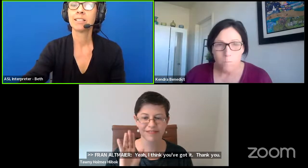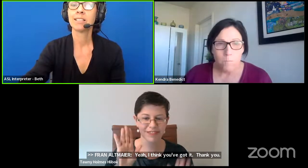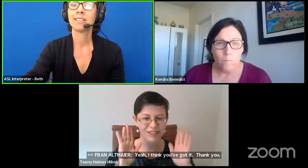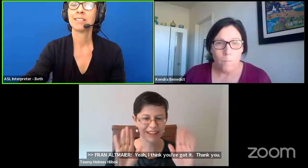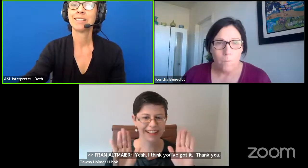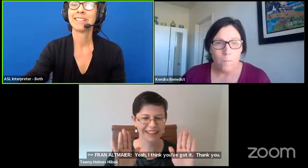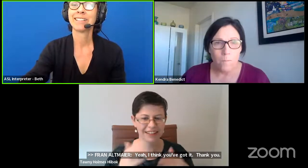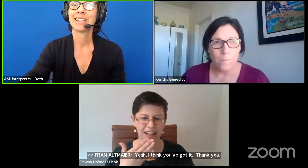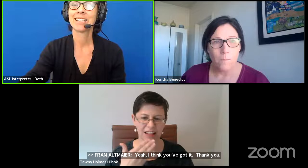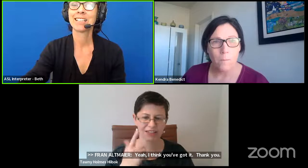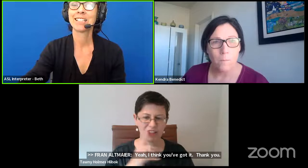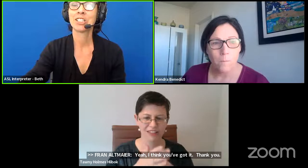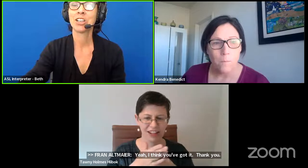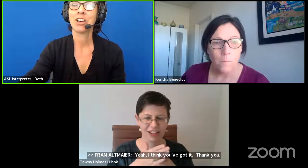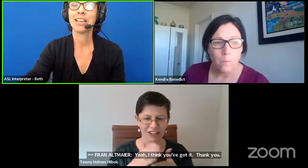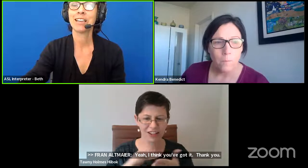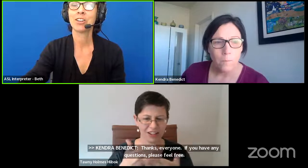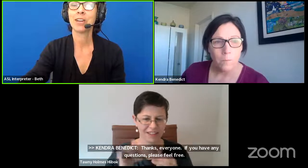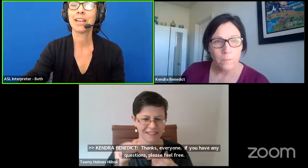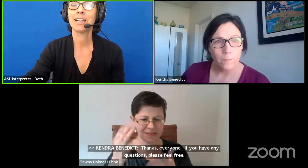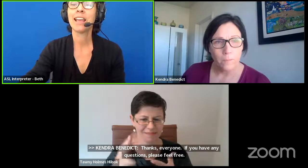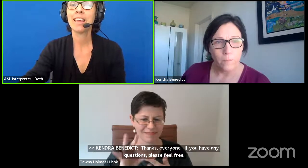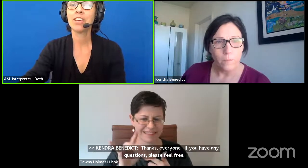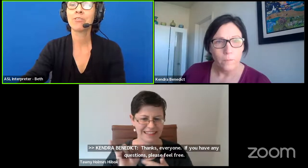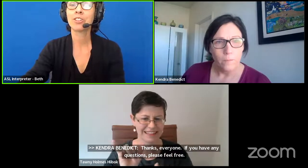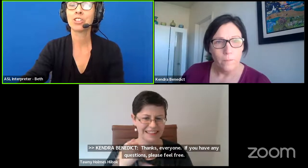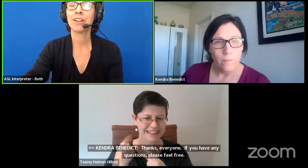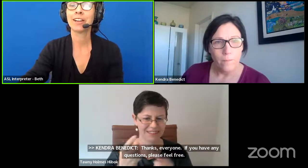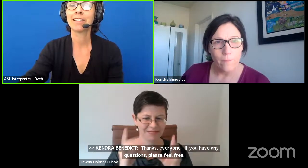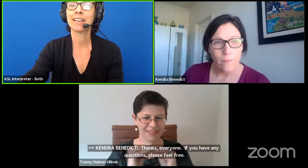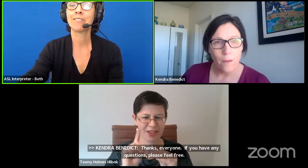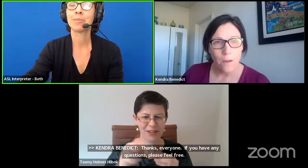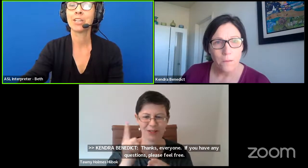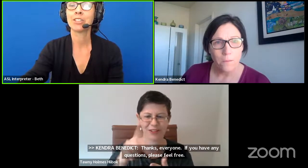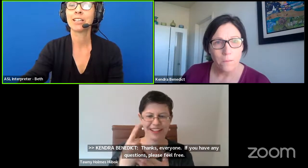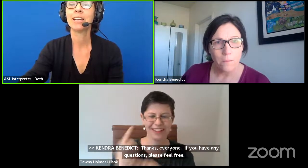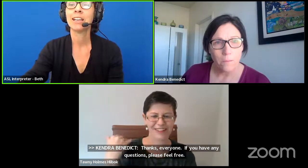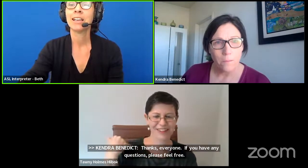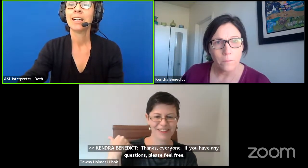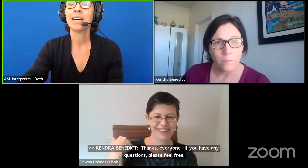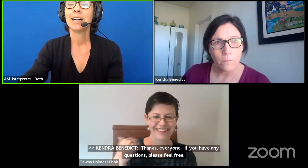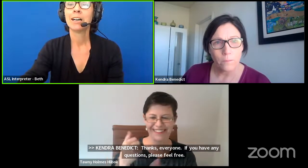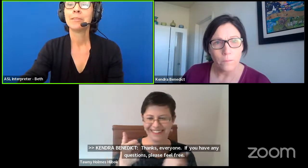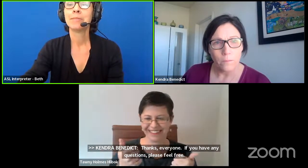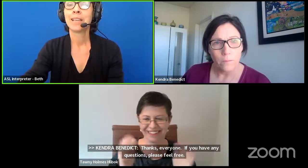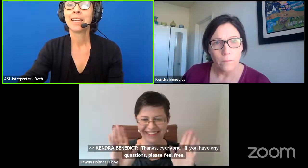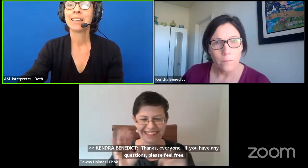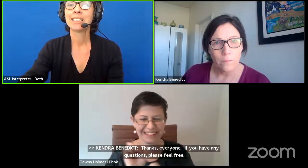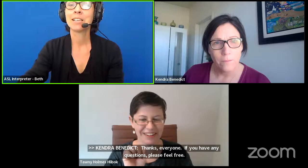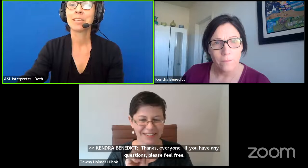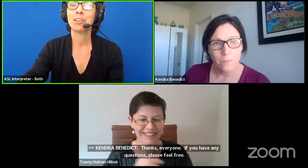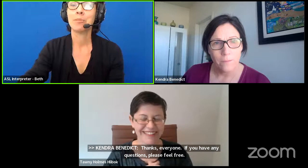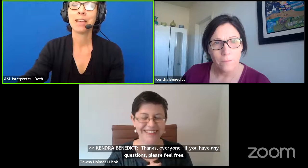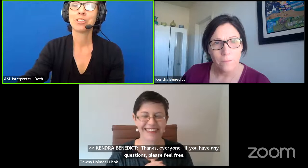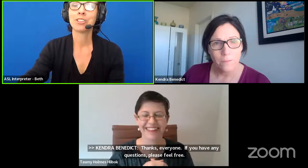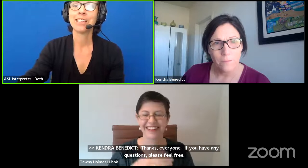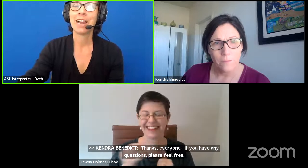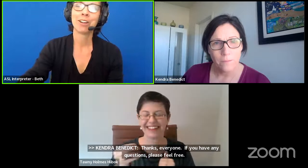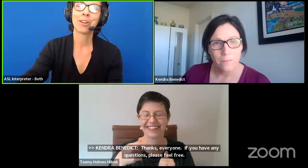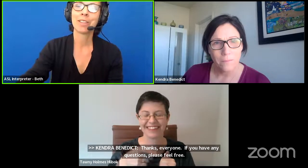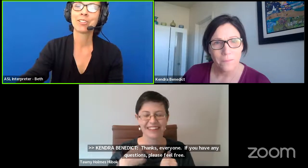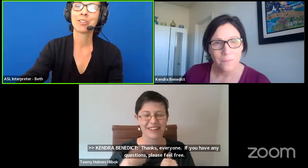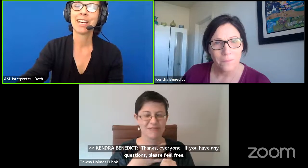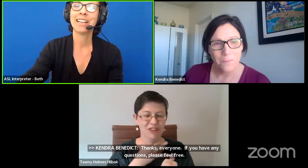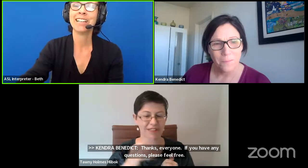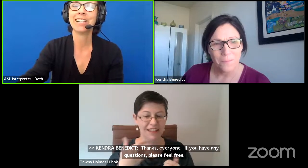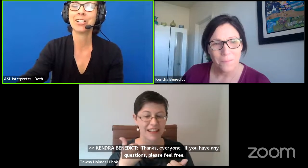Great. This is Tawny. Great. Thank you for sharing the information. And it seems like you met just an hour